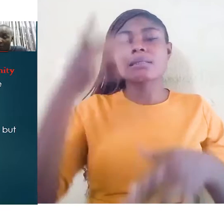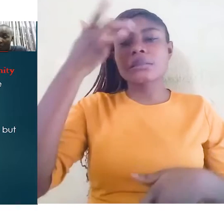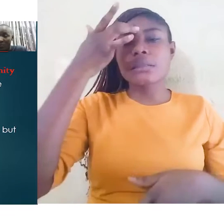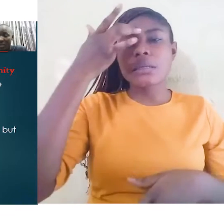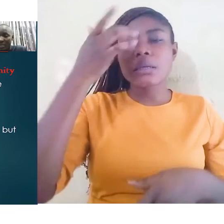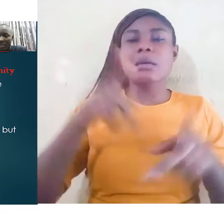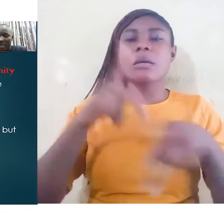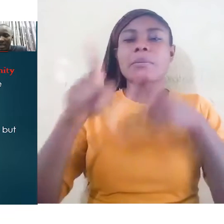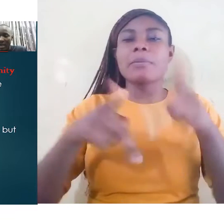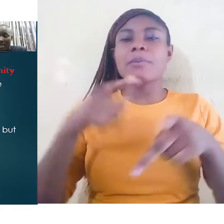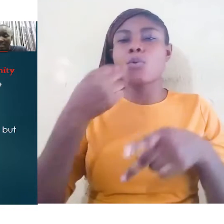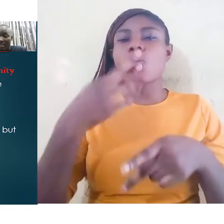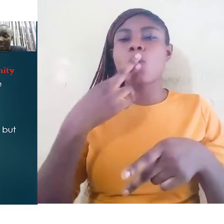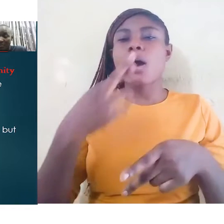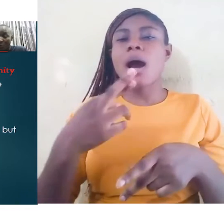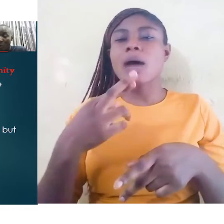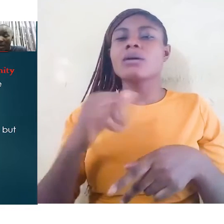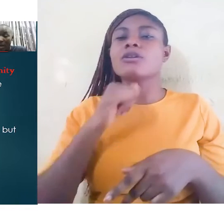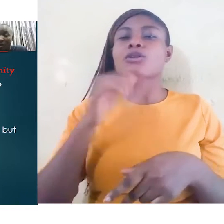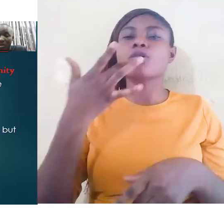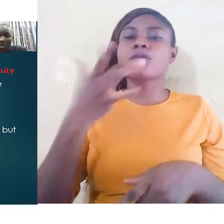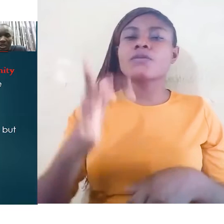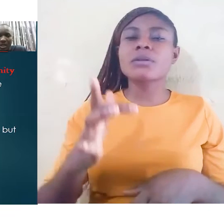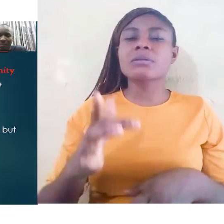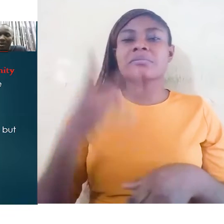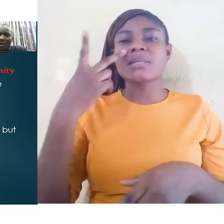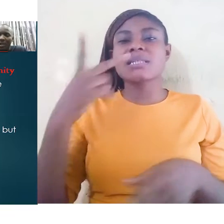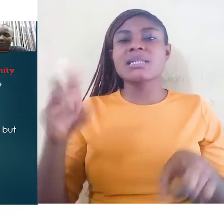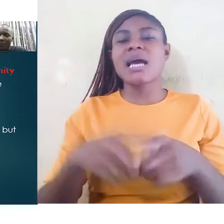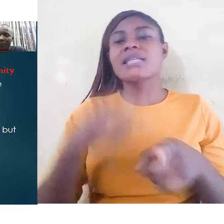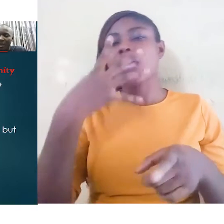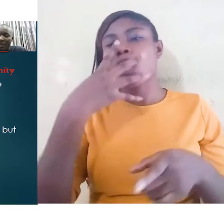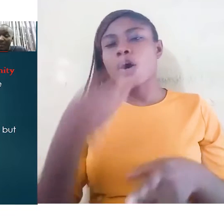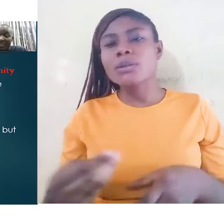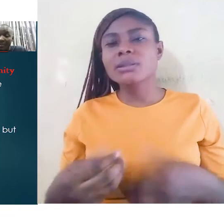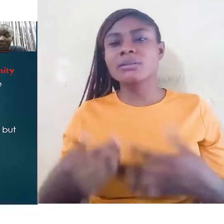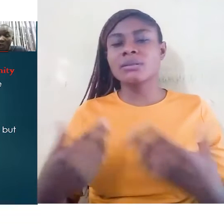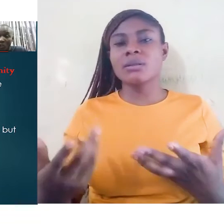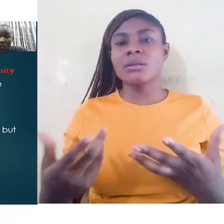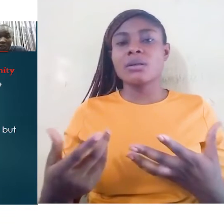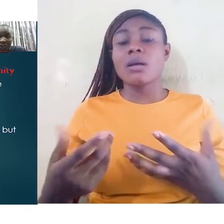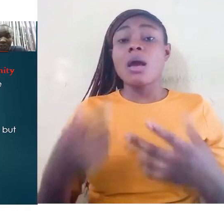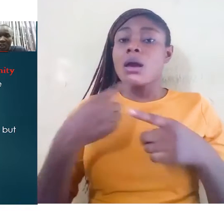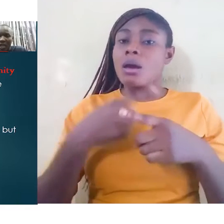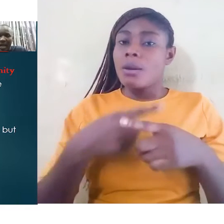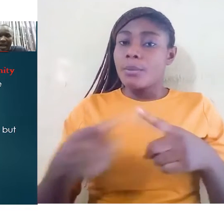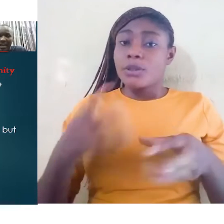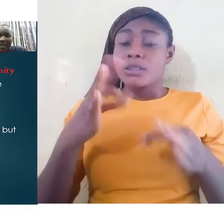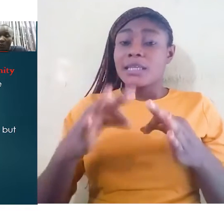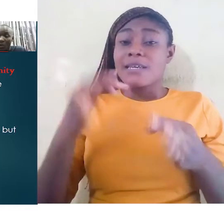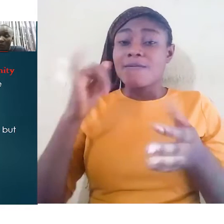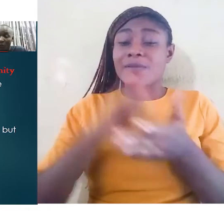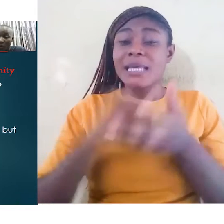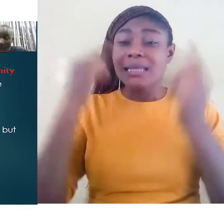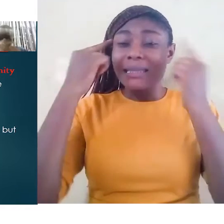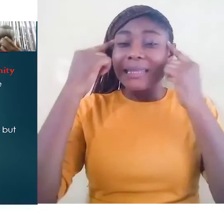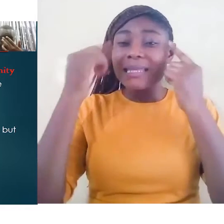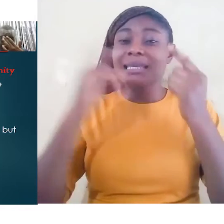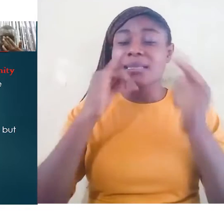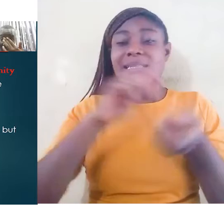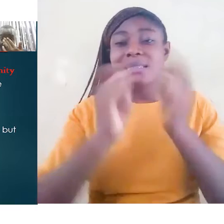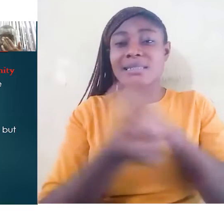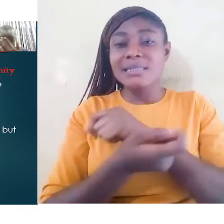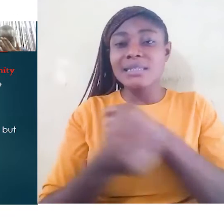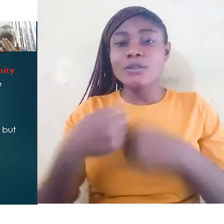who are unfortunate, and are seen as people who are cursed. But if the perception is changed And then we view the